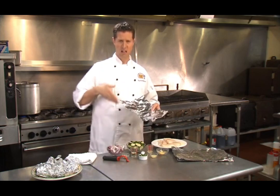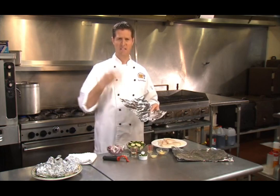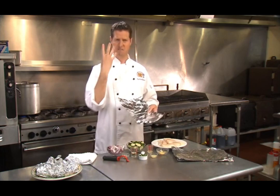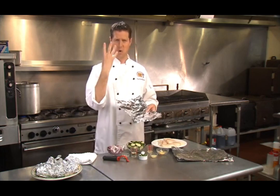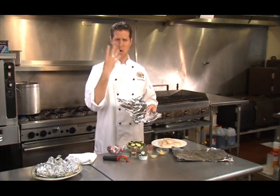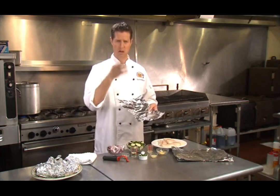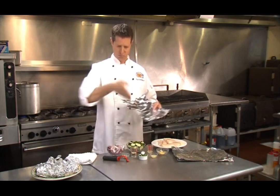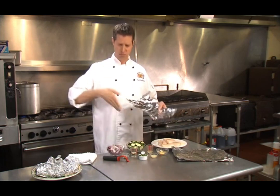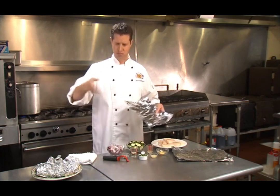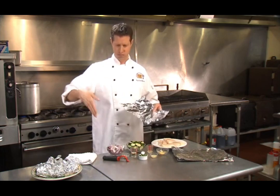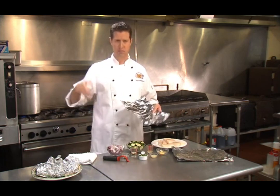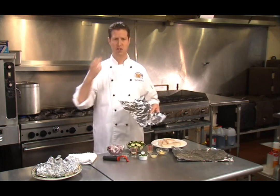long.